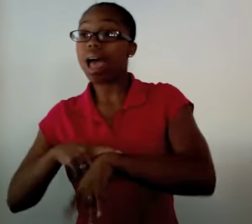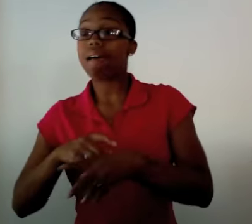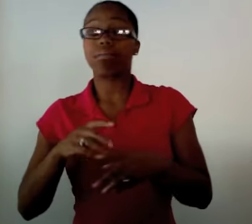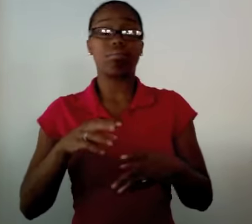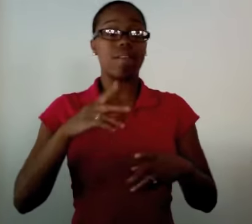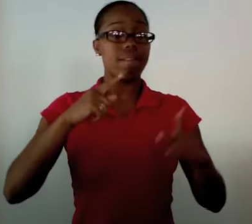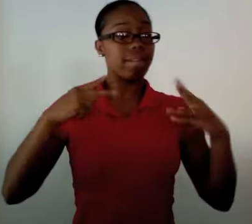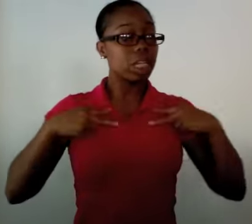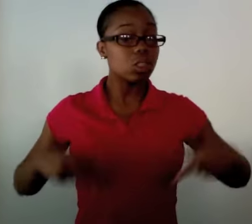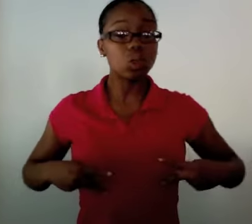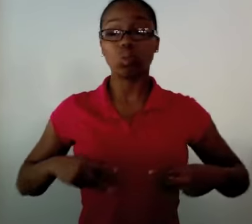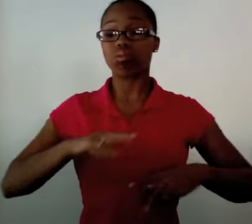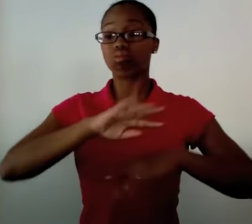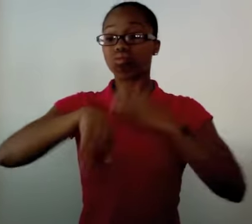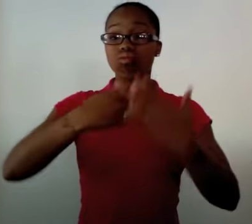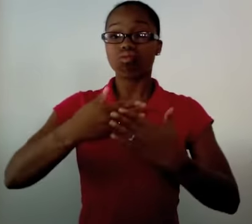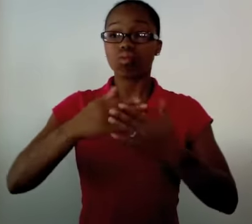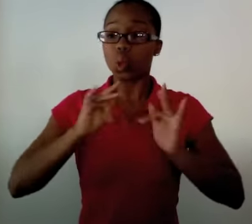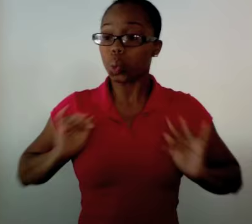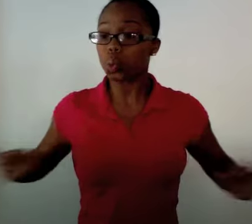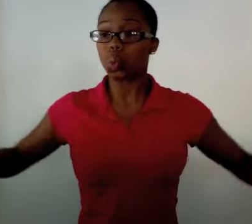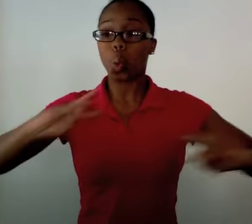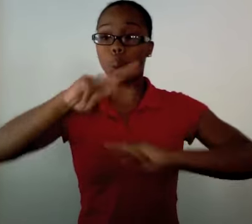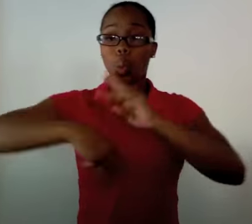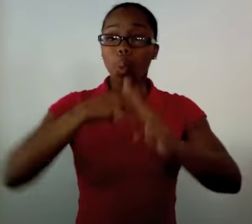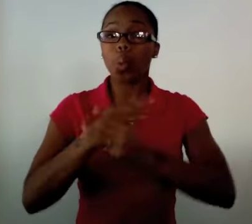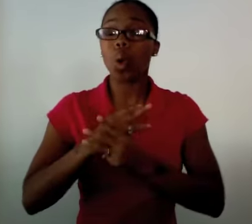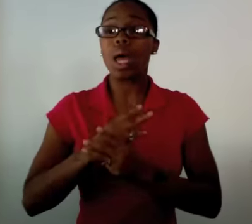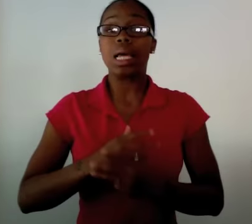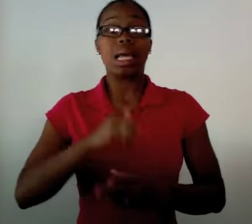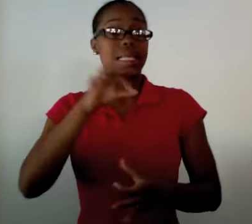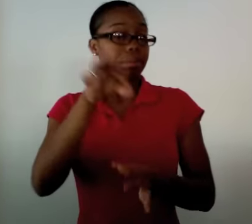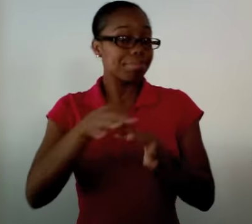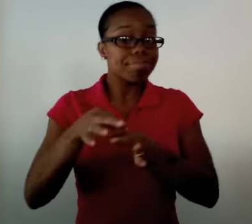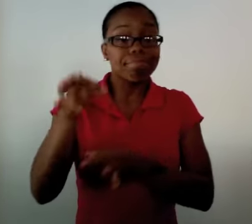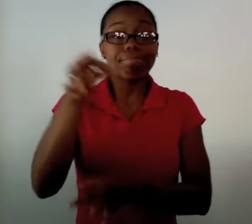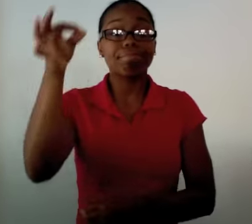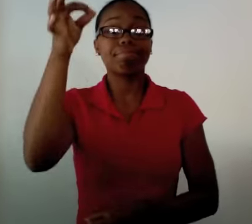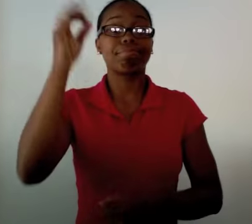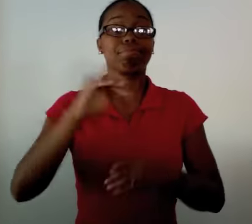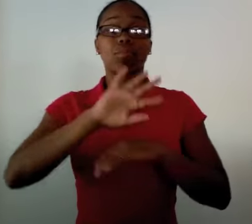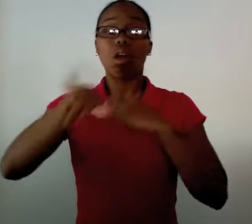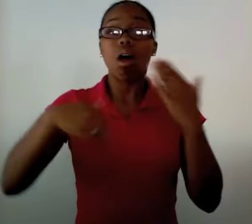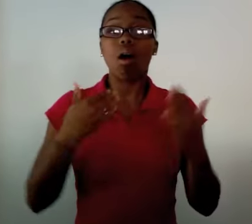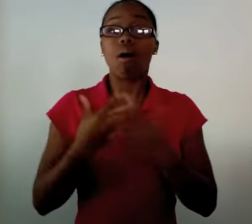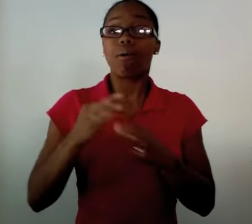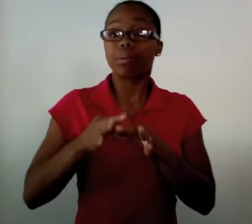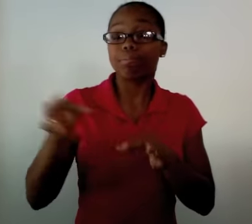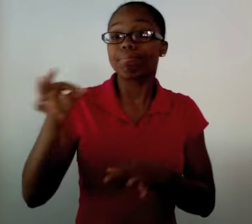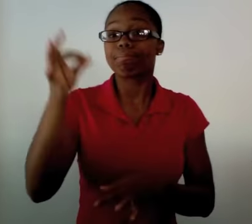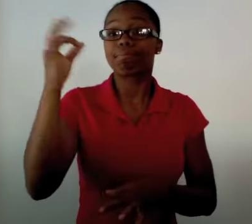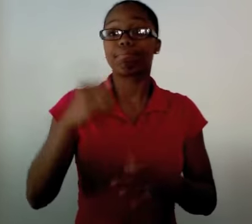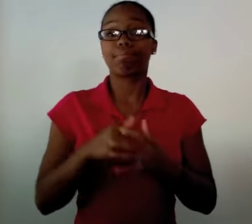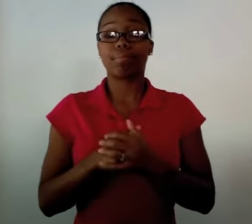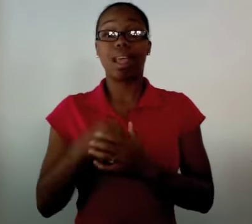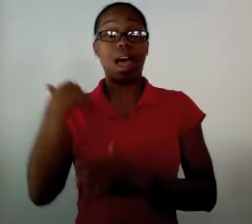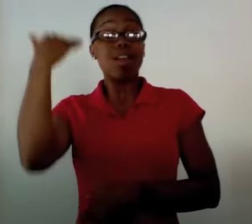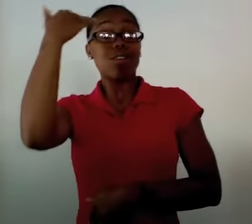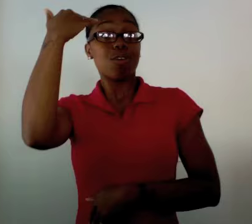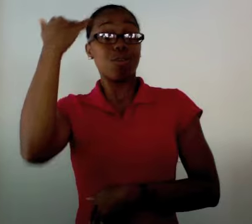in understanding to each other, not to mention spiritually connected, because every spiritual path I know of has listening and contemplation at